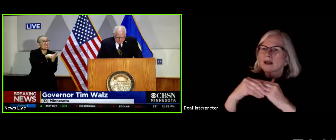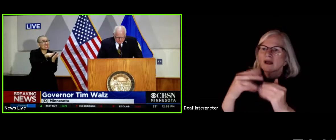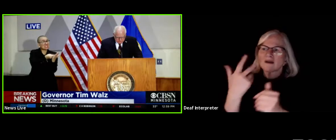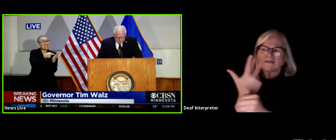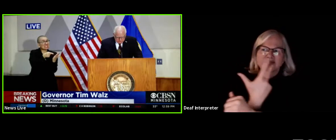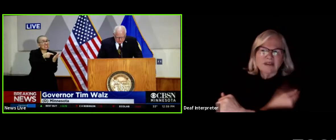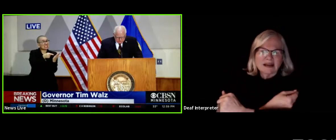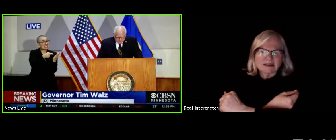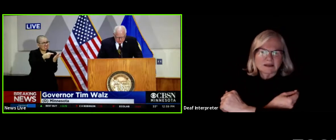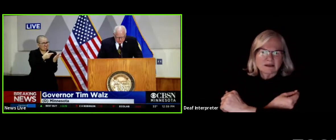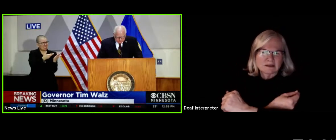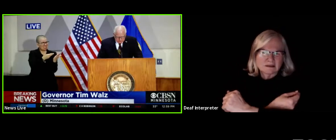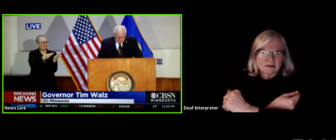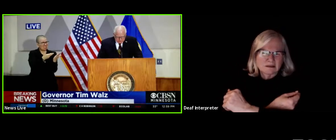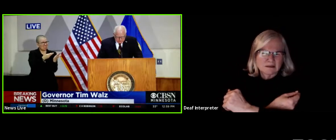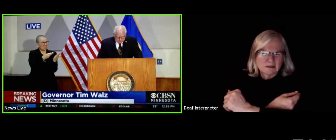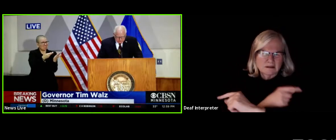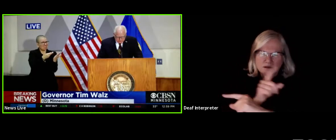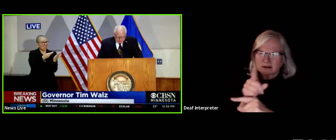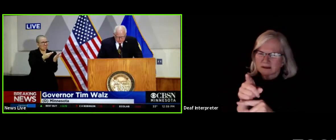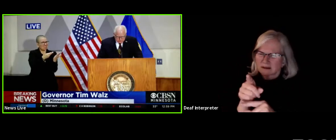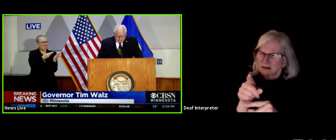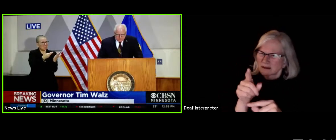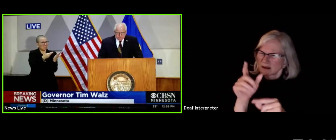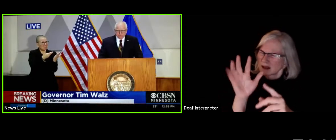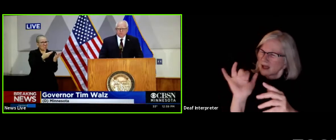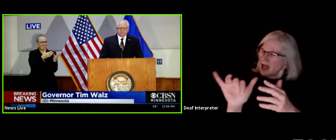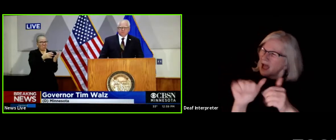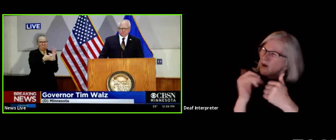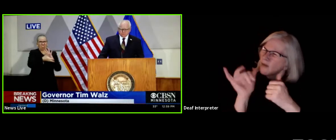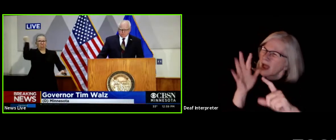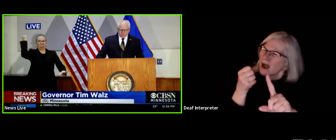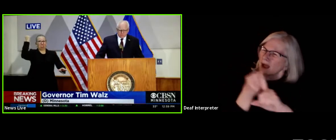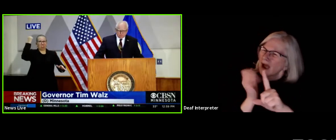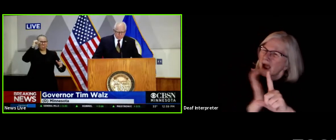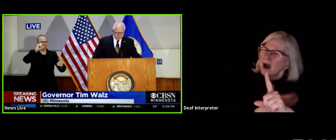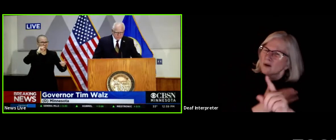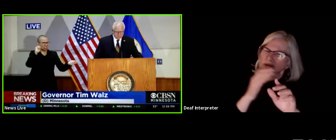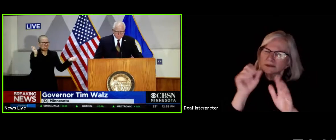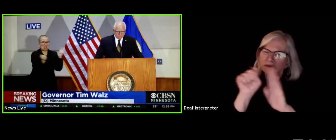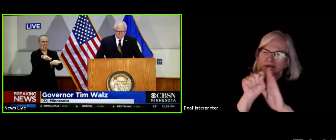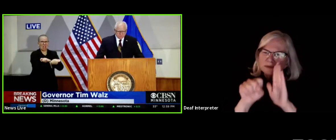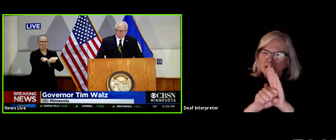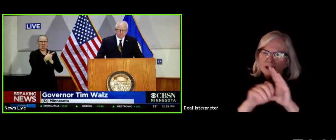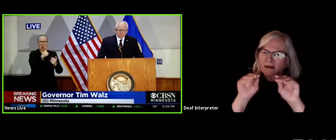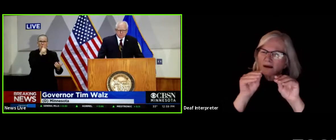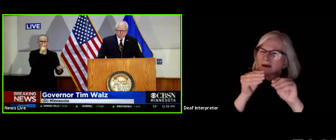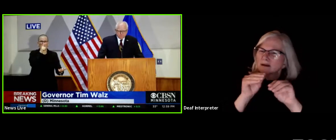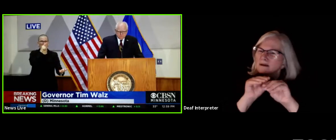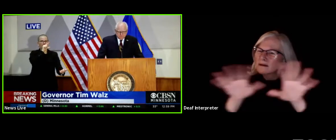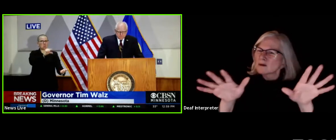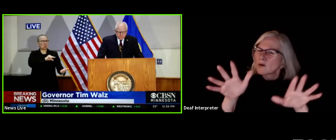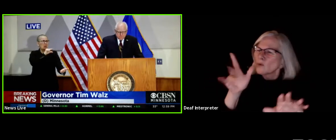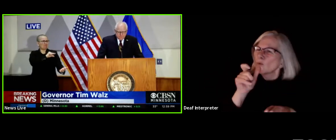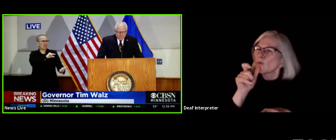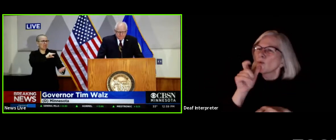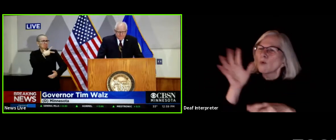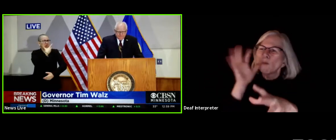state's plans that have already been jolted by the changes in who qualifies for a vaccine?